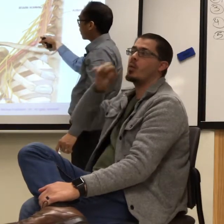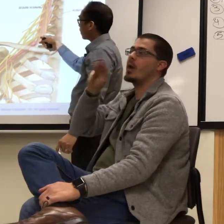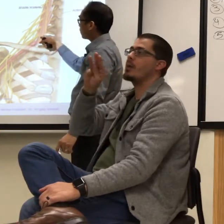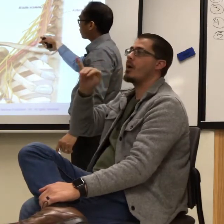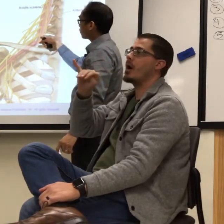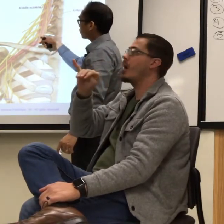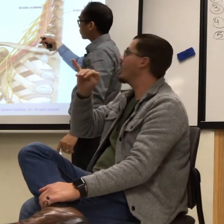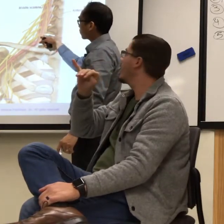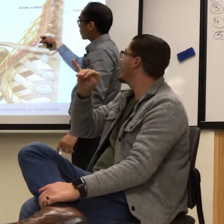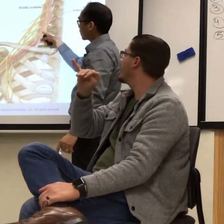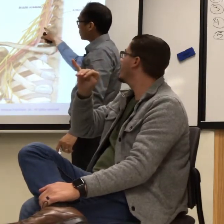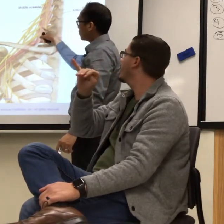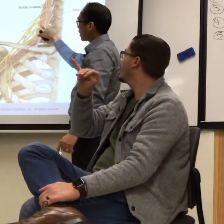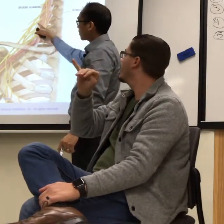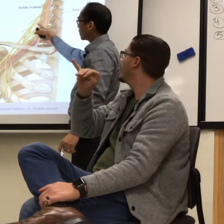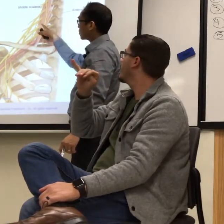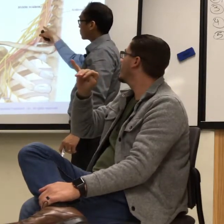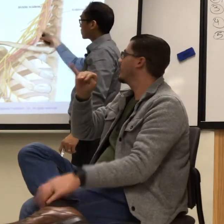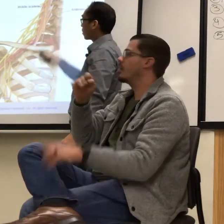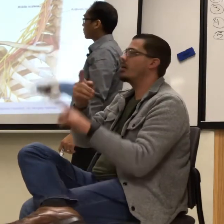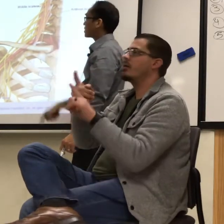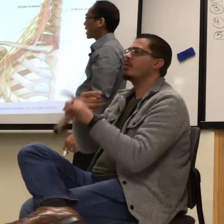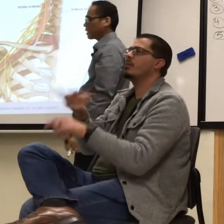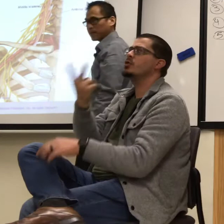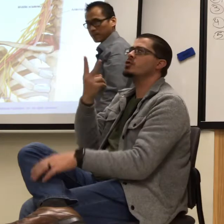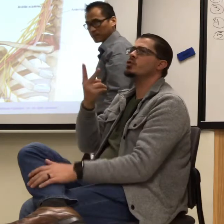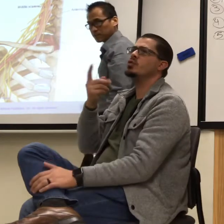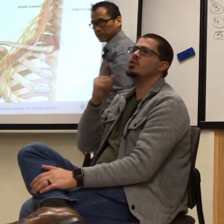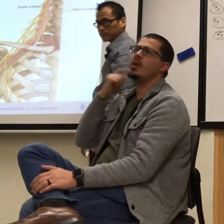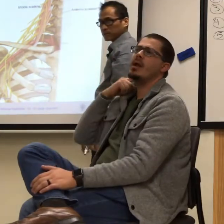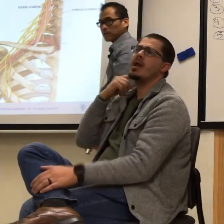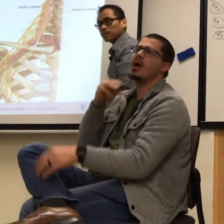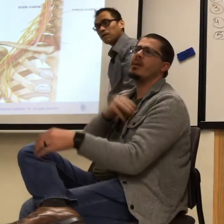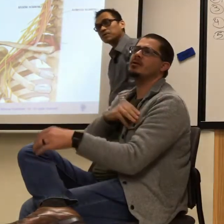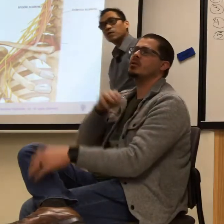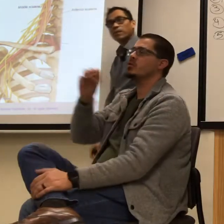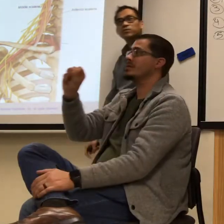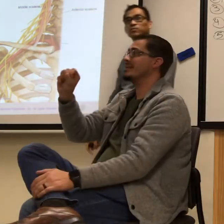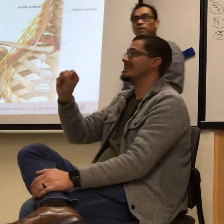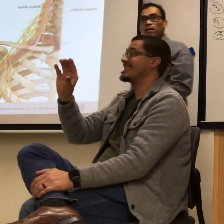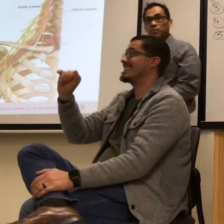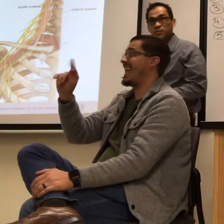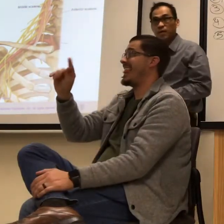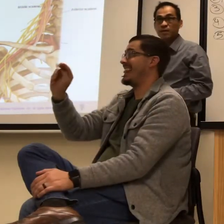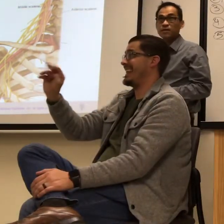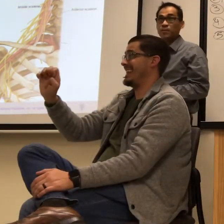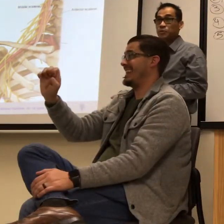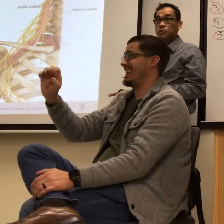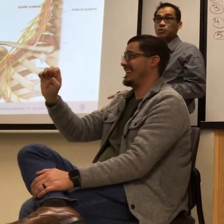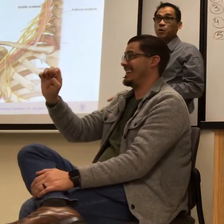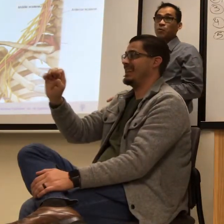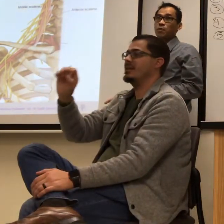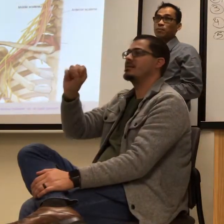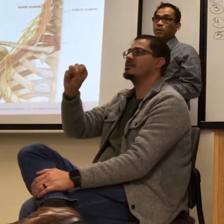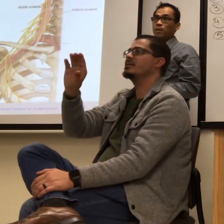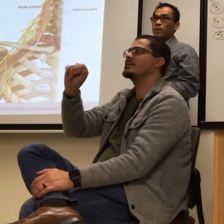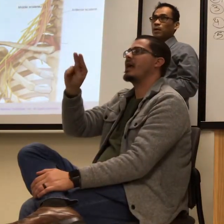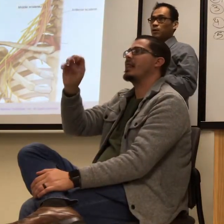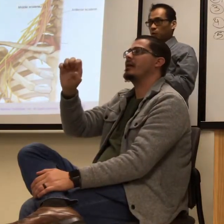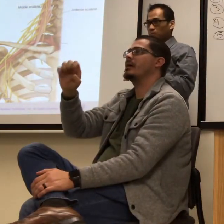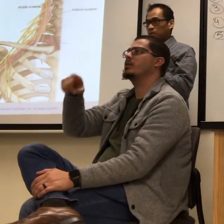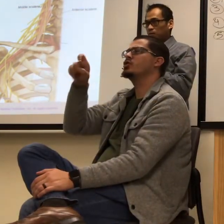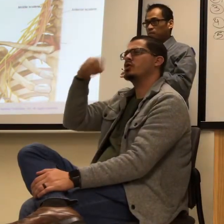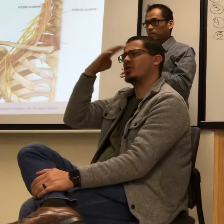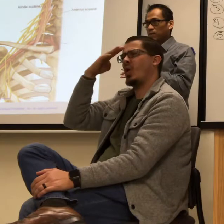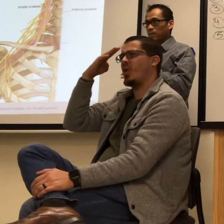of two neck muscles called the scalene muscles. Now, these aren't muscles that are on your study list, but you should know them